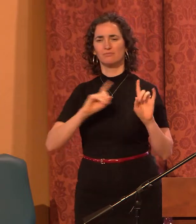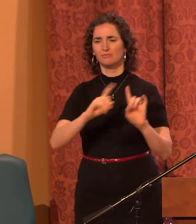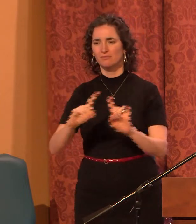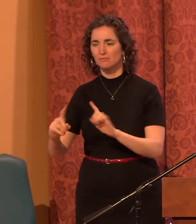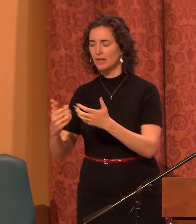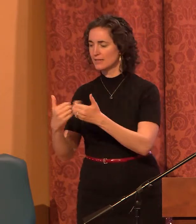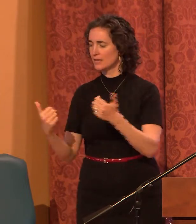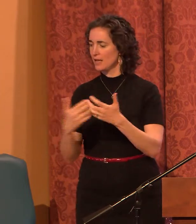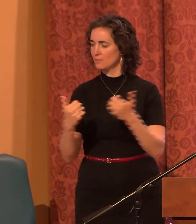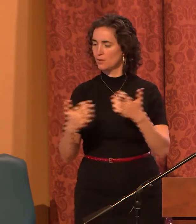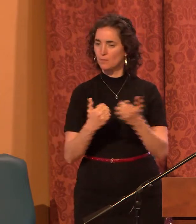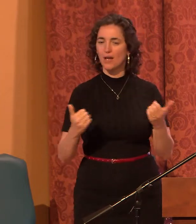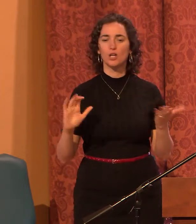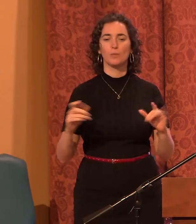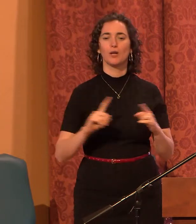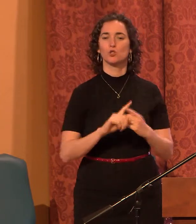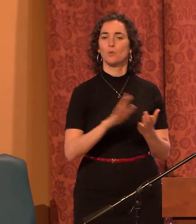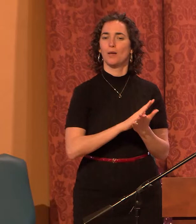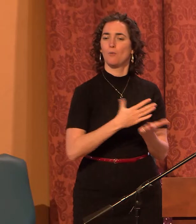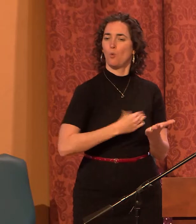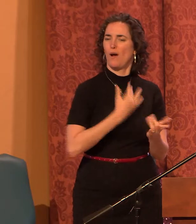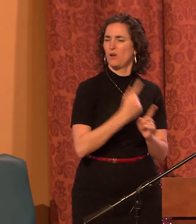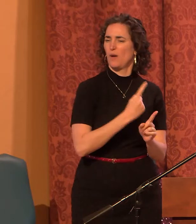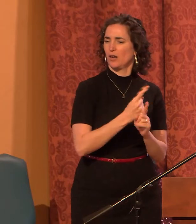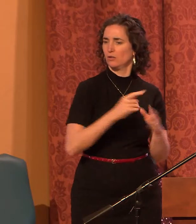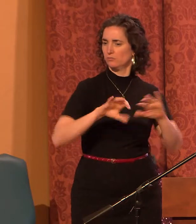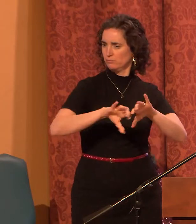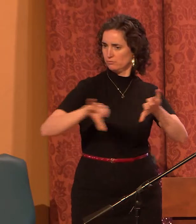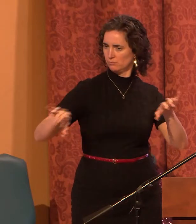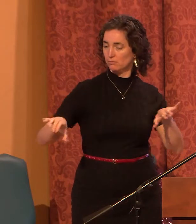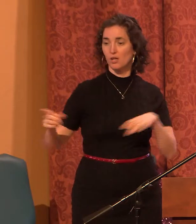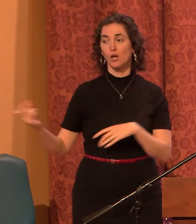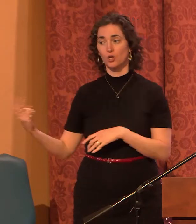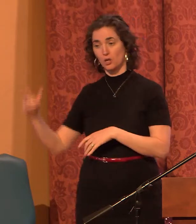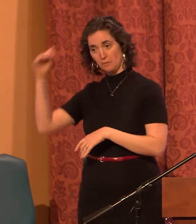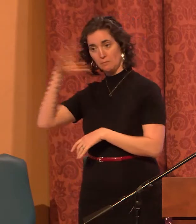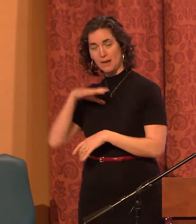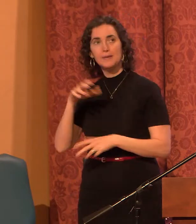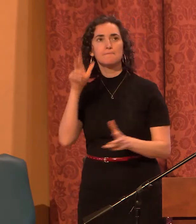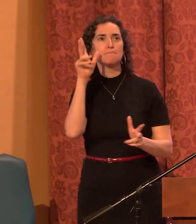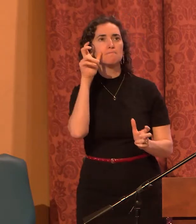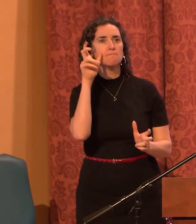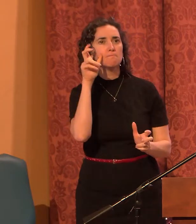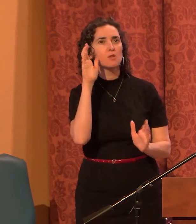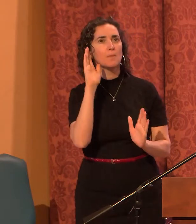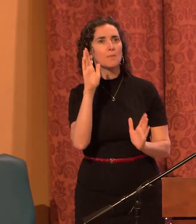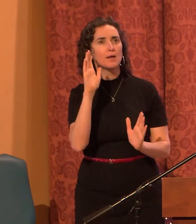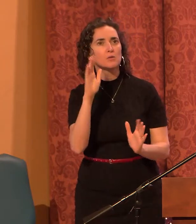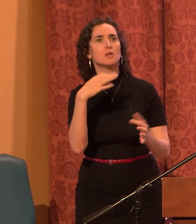from regular white office paper. The men listened attentively to the instruction